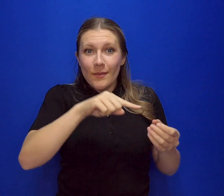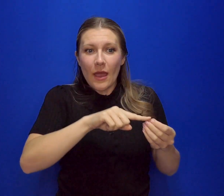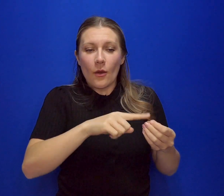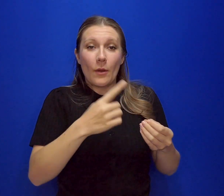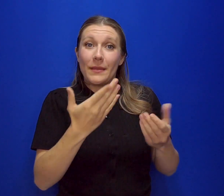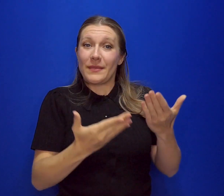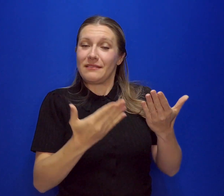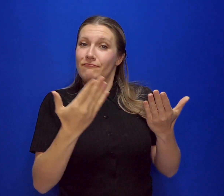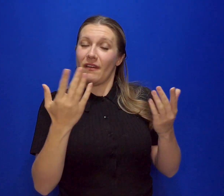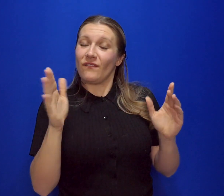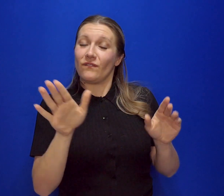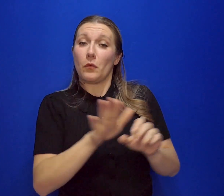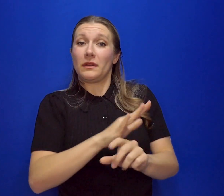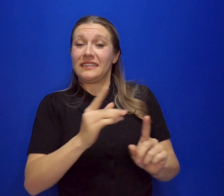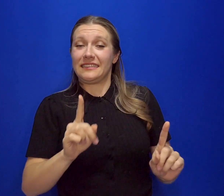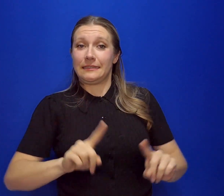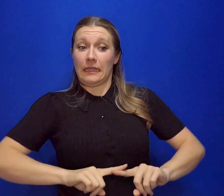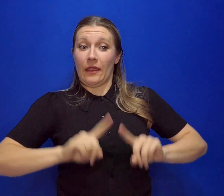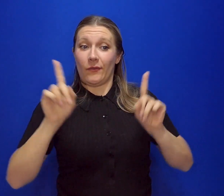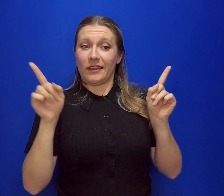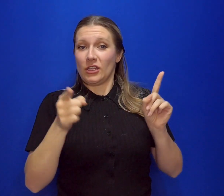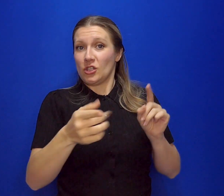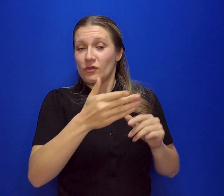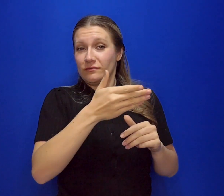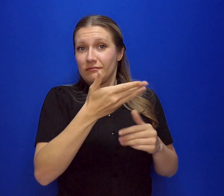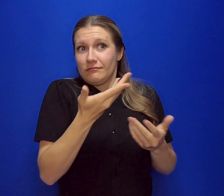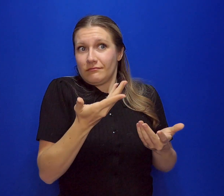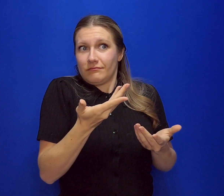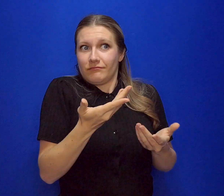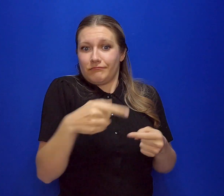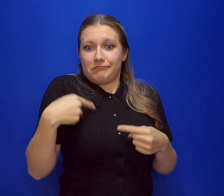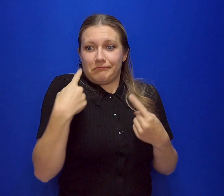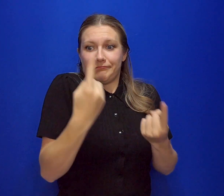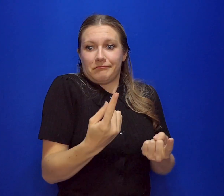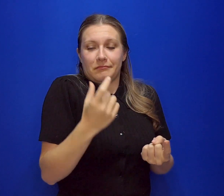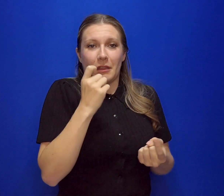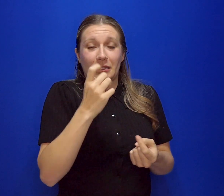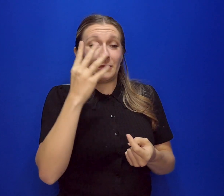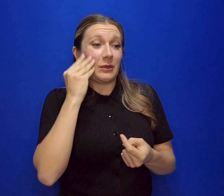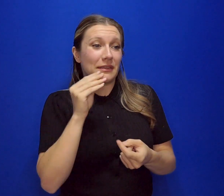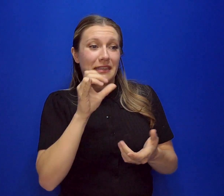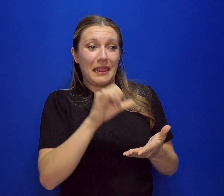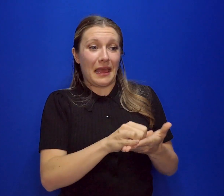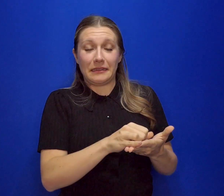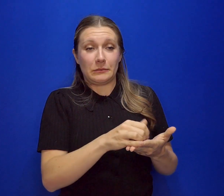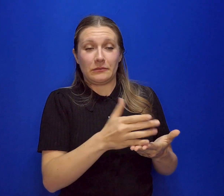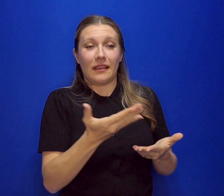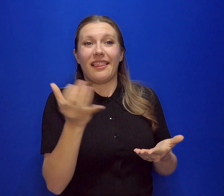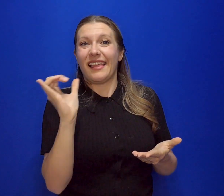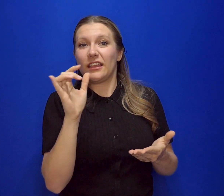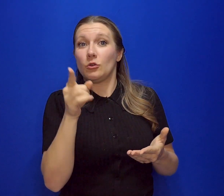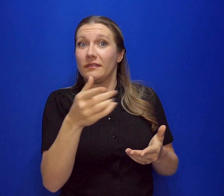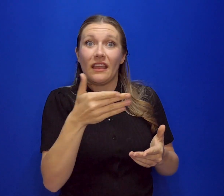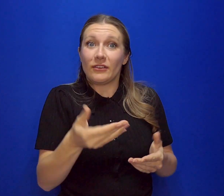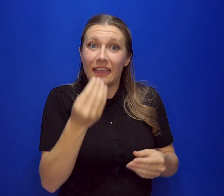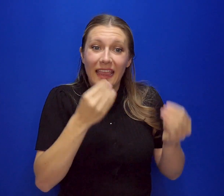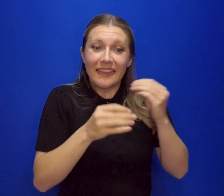something completely different that you've just, you know, you've never had that burrito from Johnny's corner spot